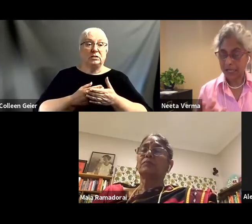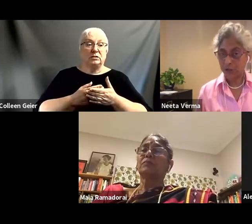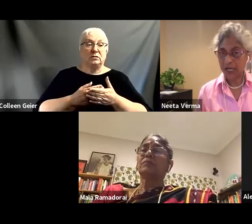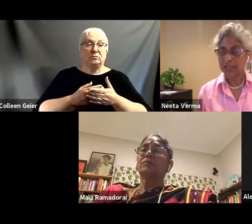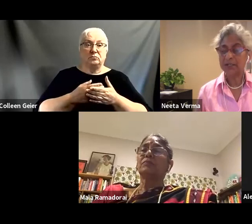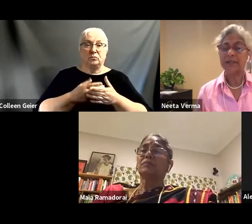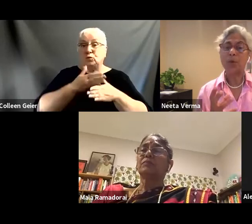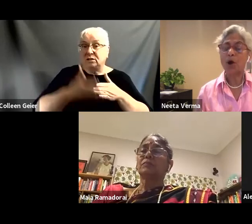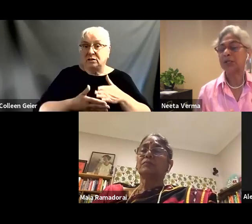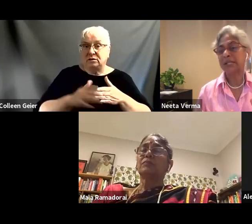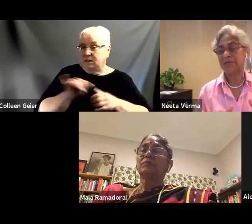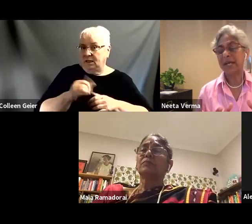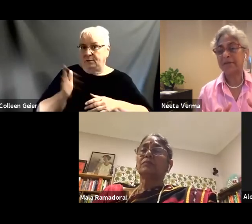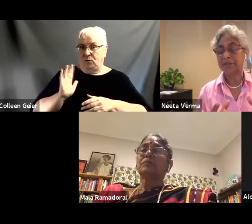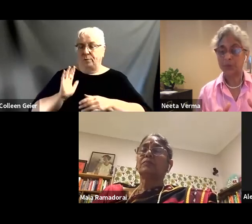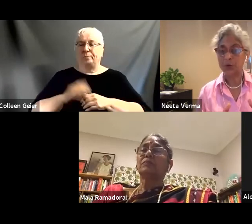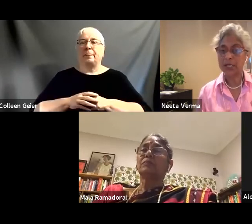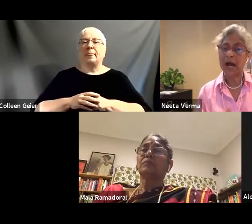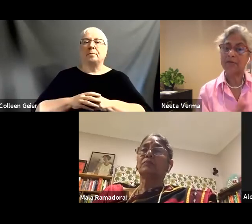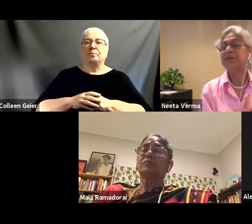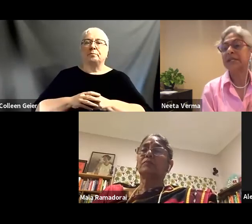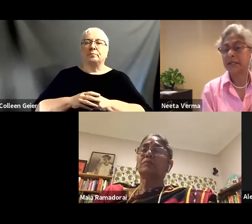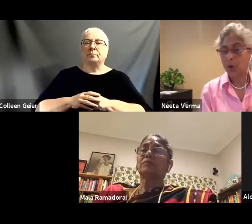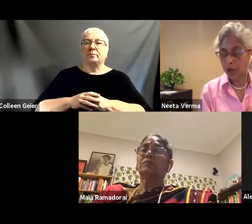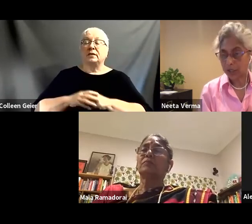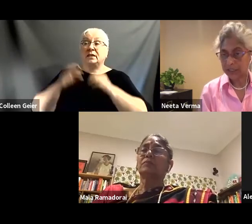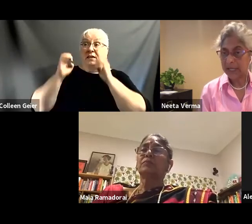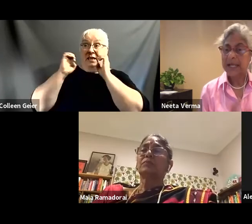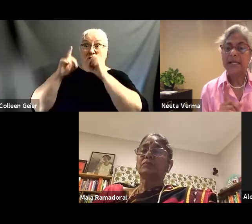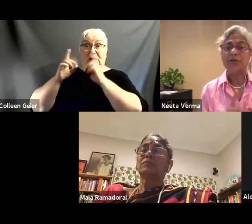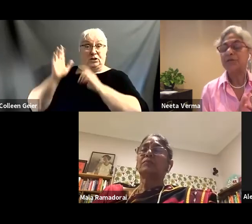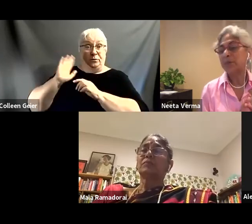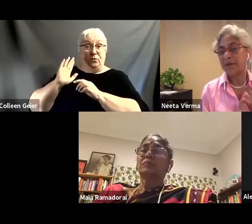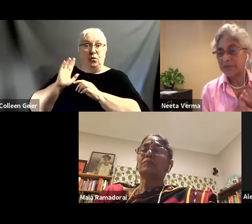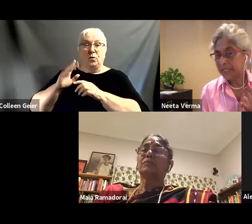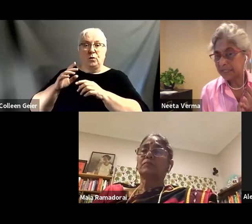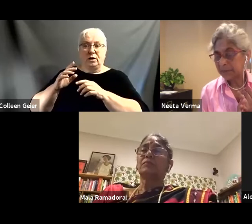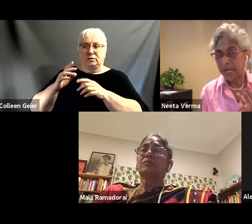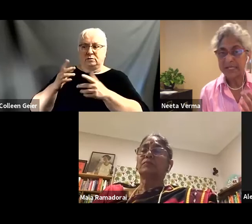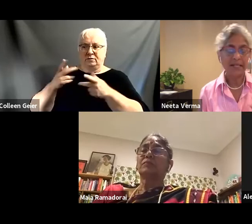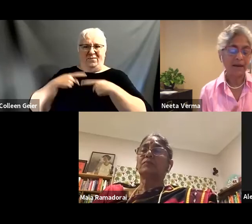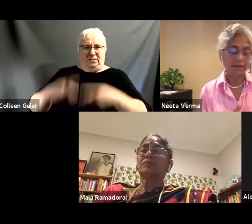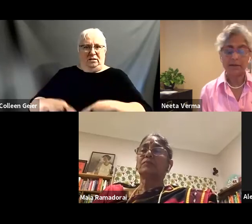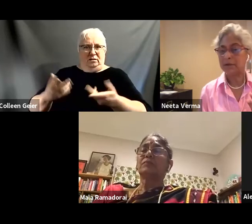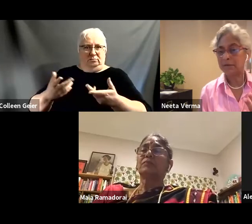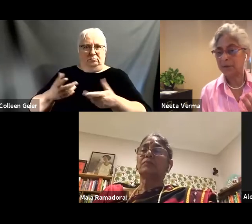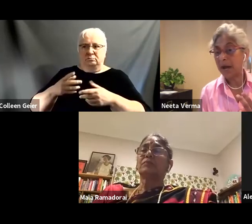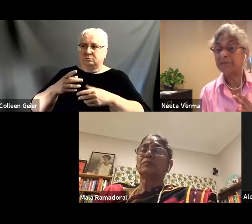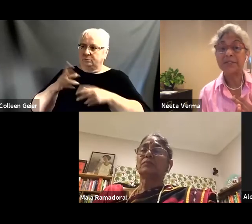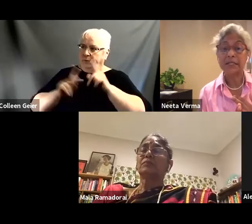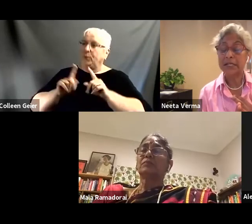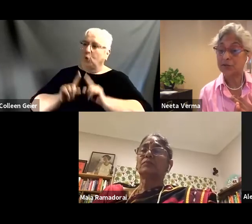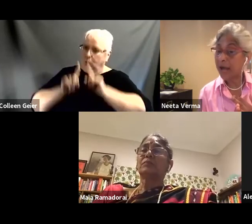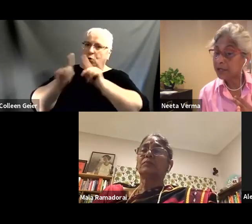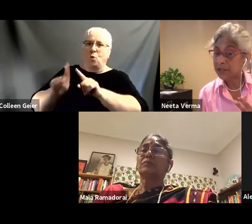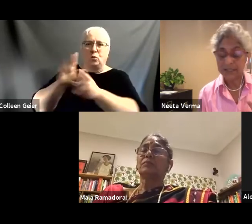at education, the models that we have supported are physical models. They are driven by physical space. They are driven by